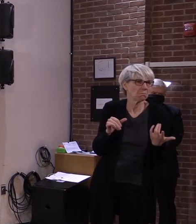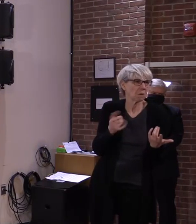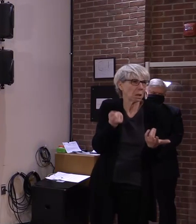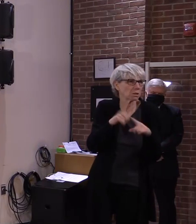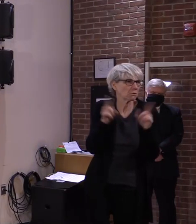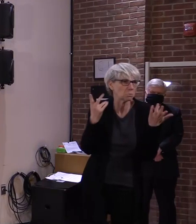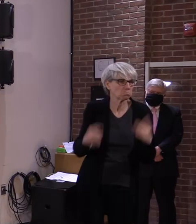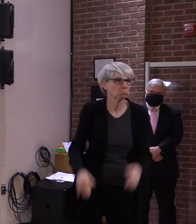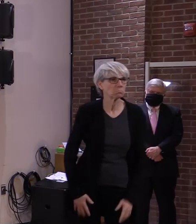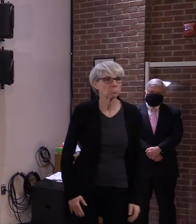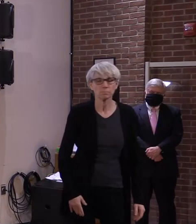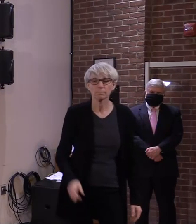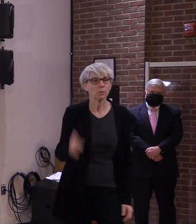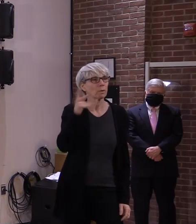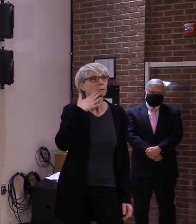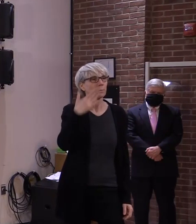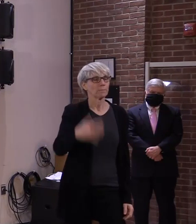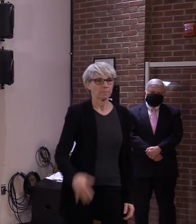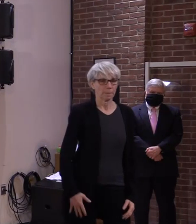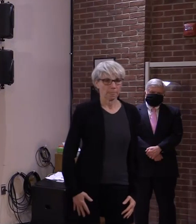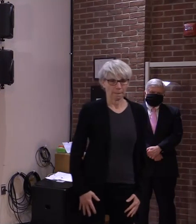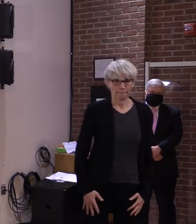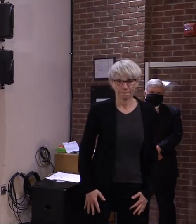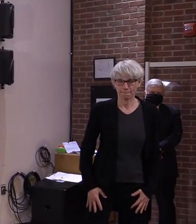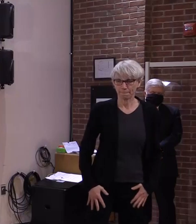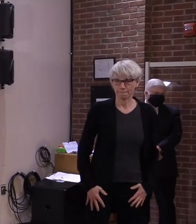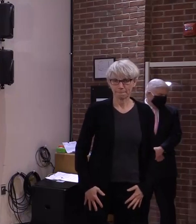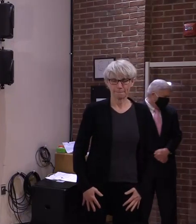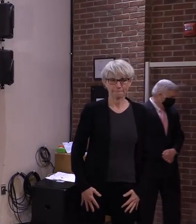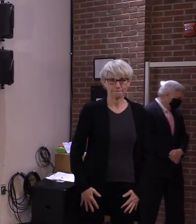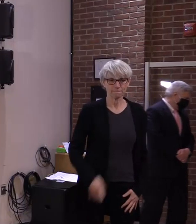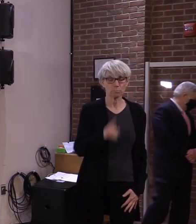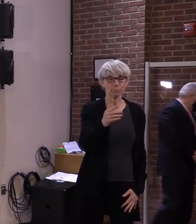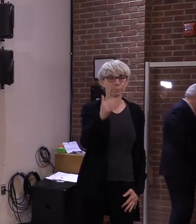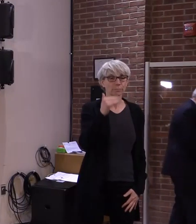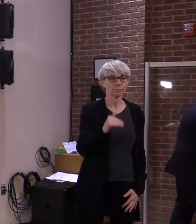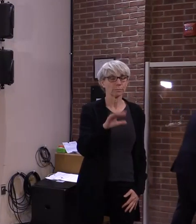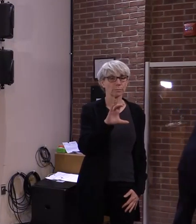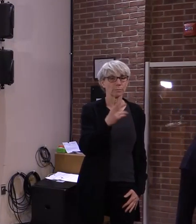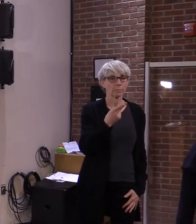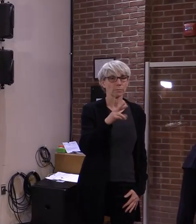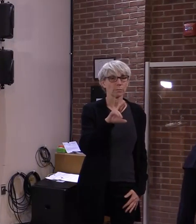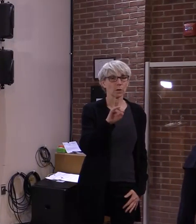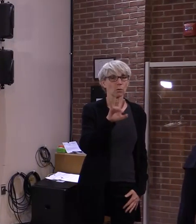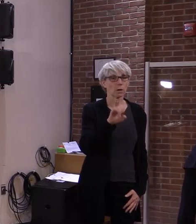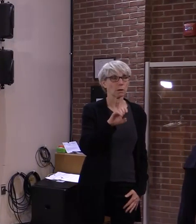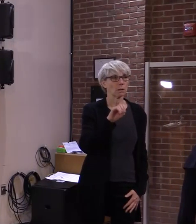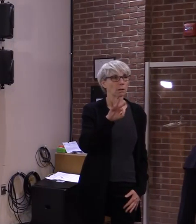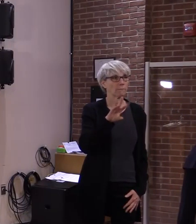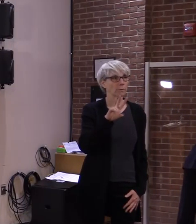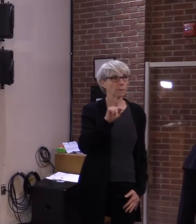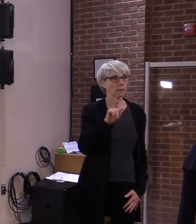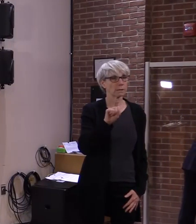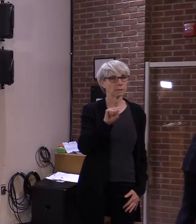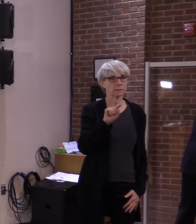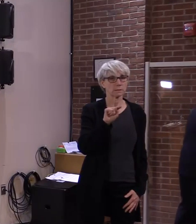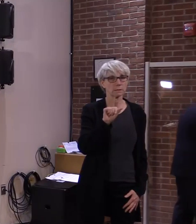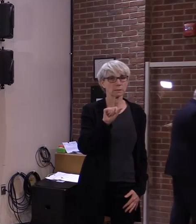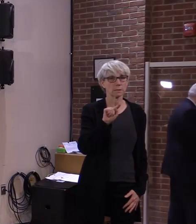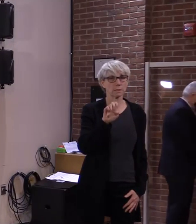Thank you very much. Yep. All right, Guy, Chronicle of the Vermont State House.